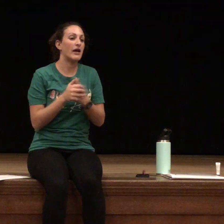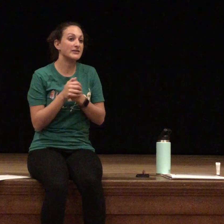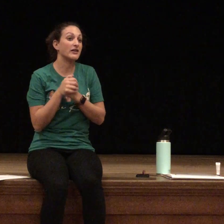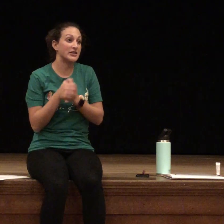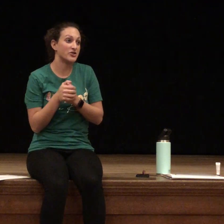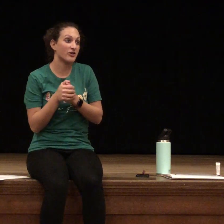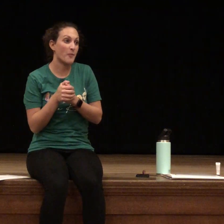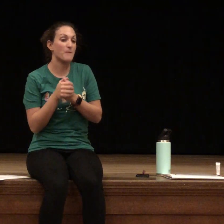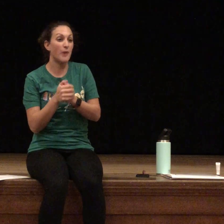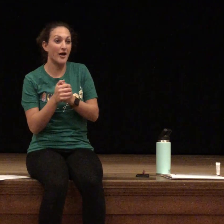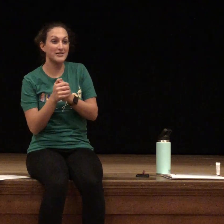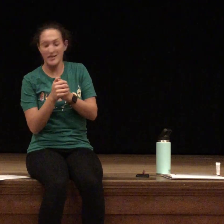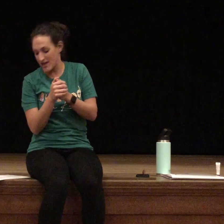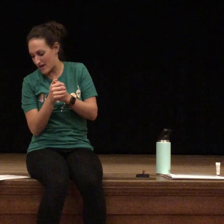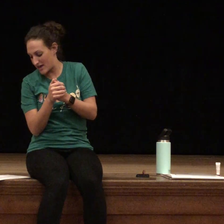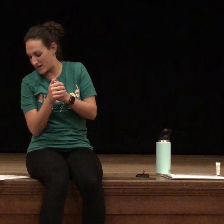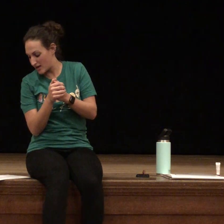ASL teacher. But in